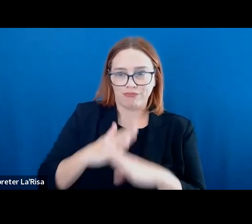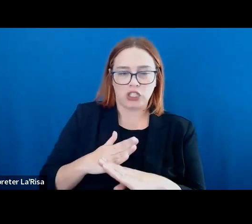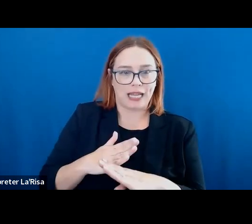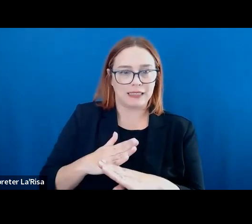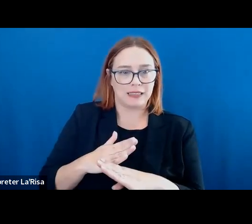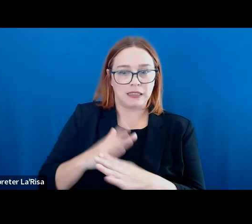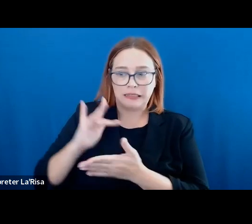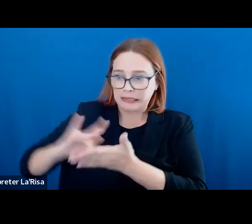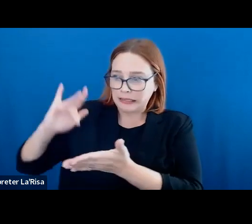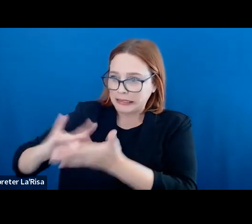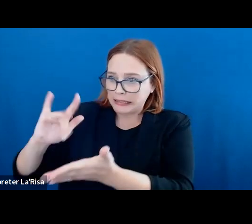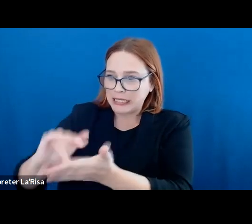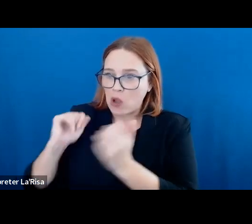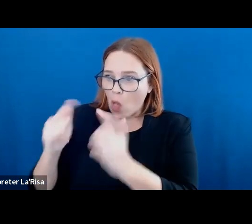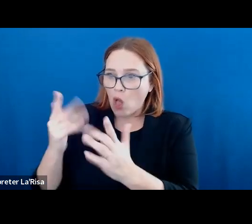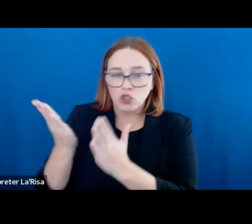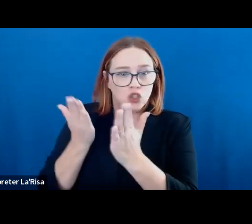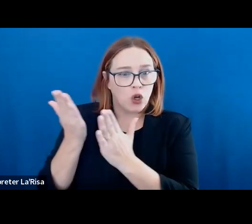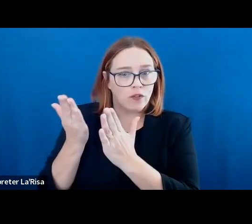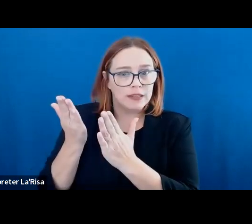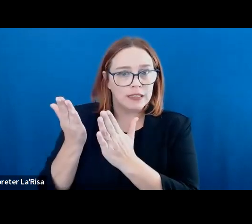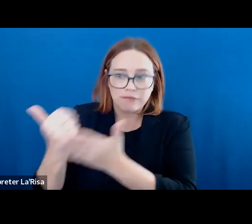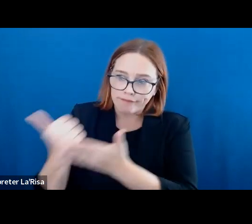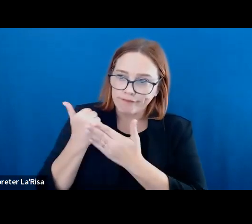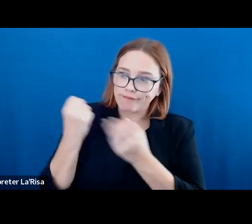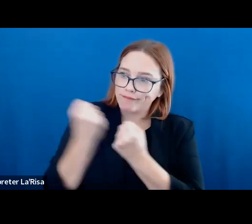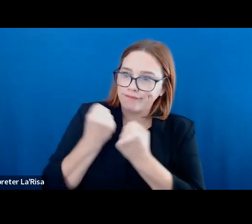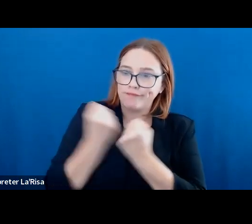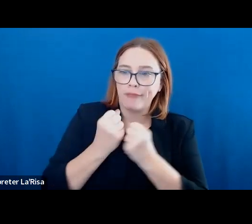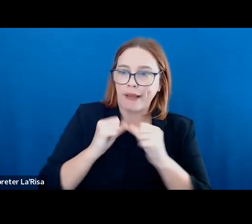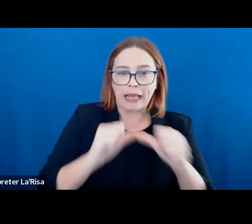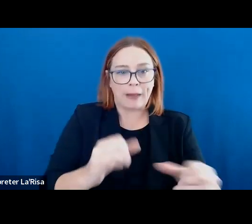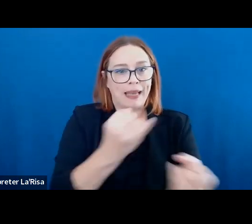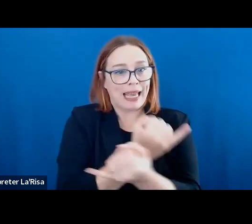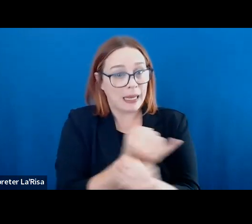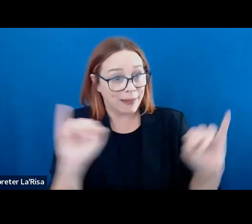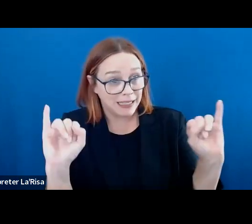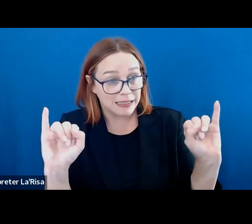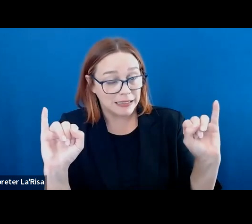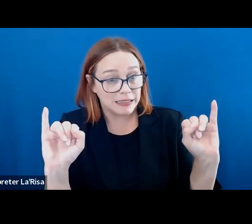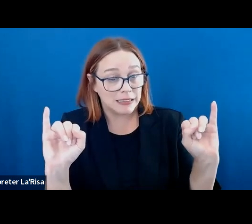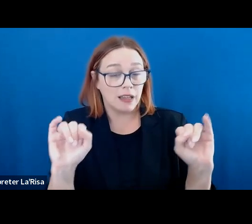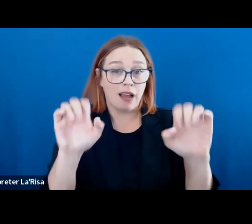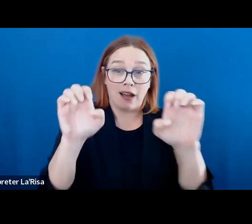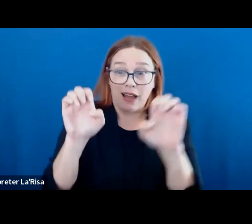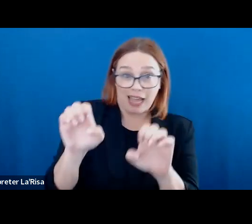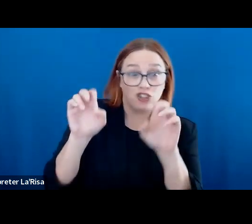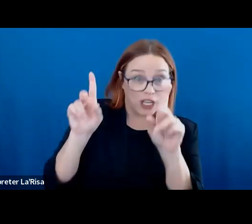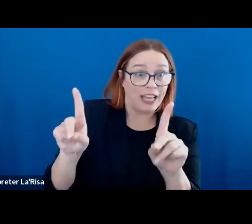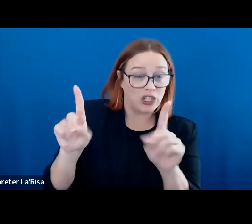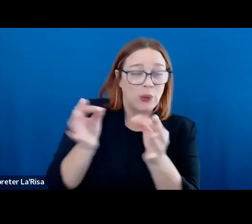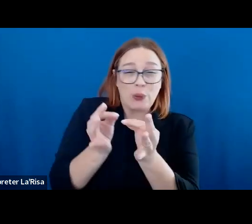the services that keep us independent, and our education, which is critical to this, does not